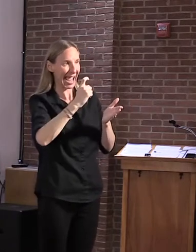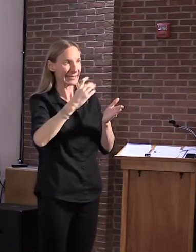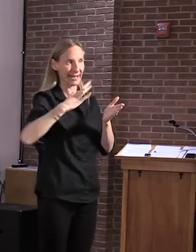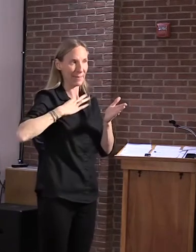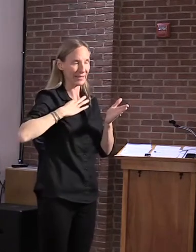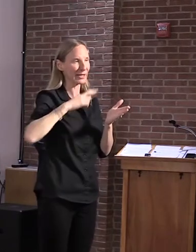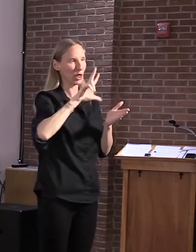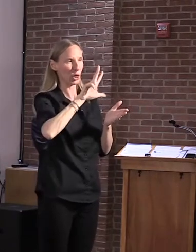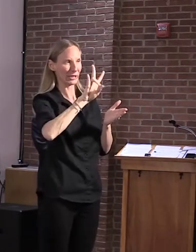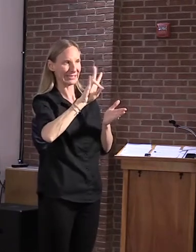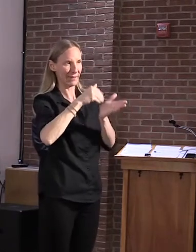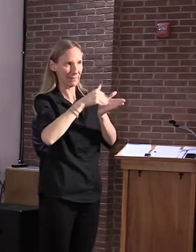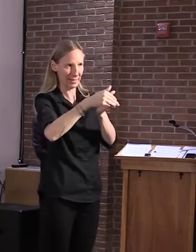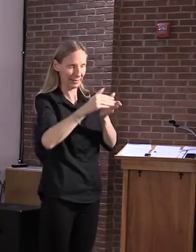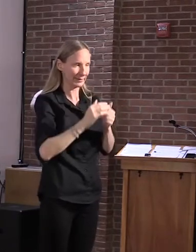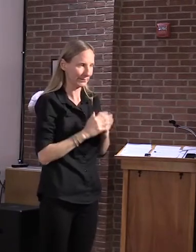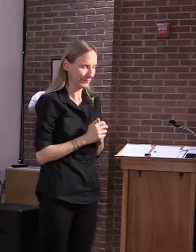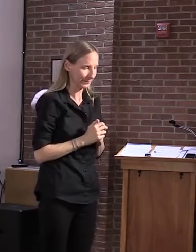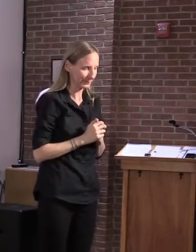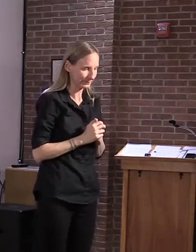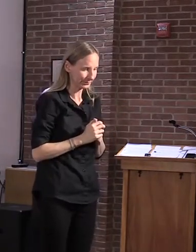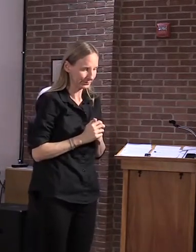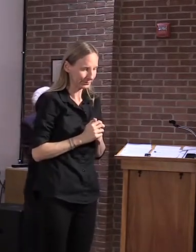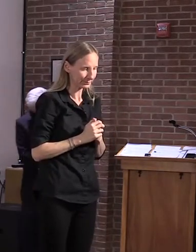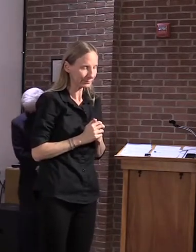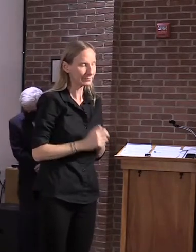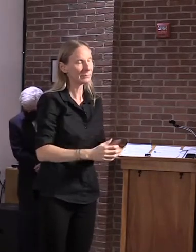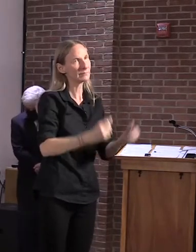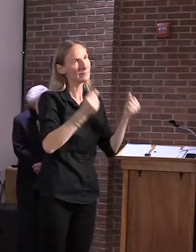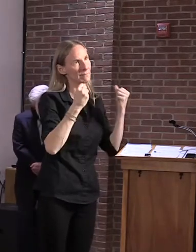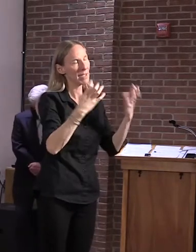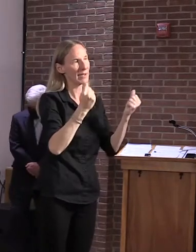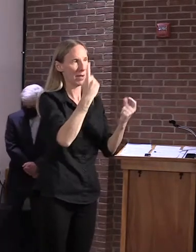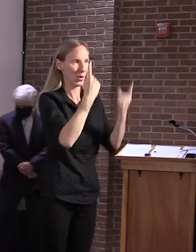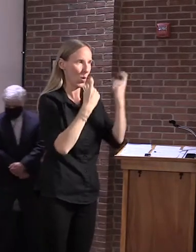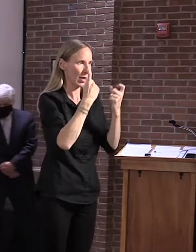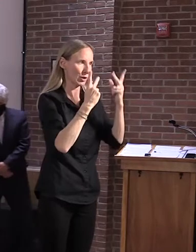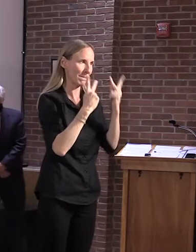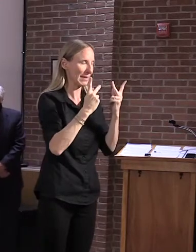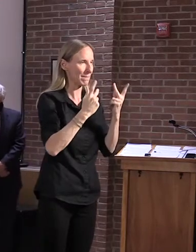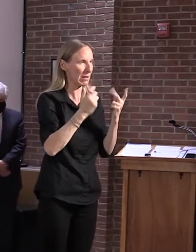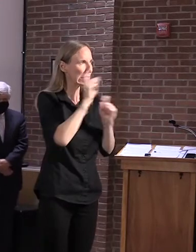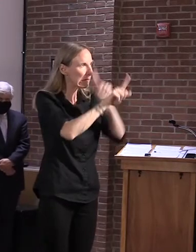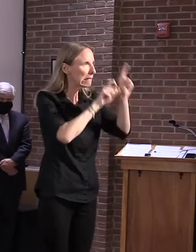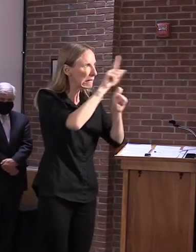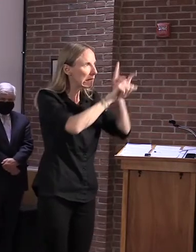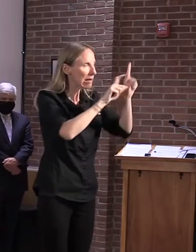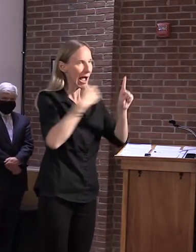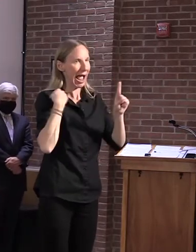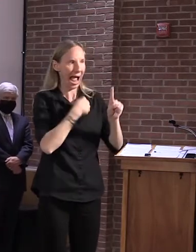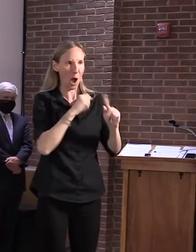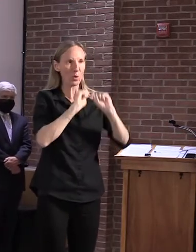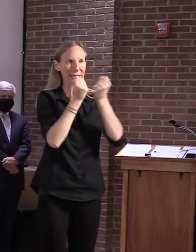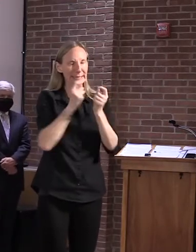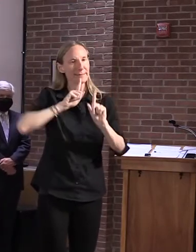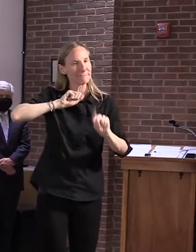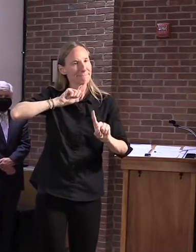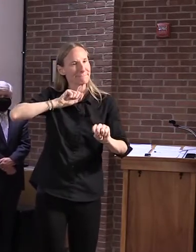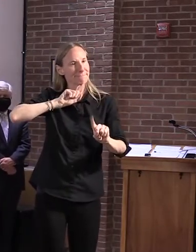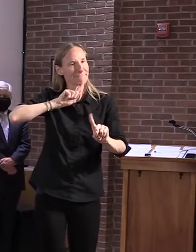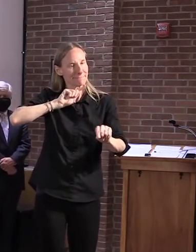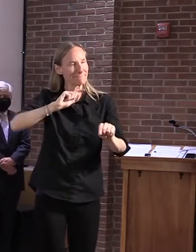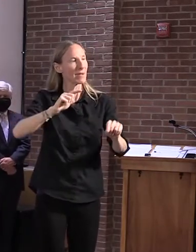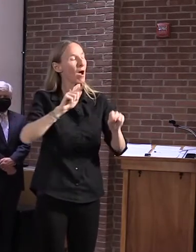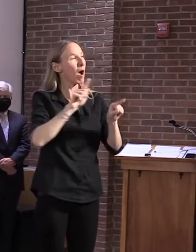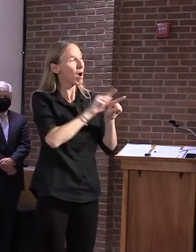application, $37 million. There were many questions people had, and our response team did a good job managing that volume. Our live